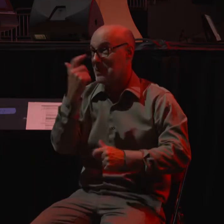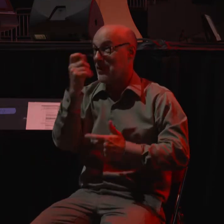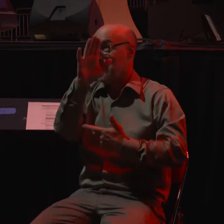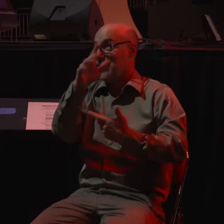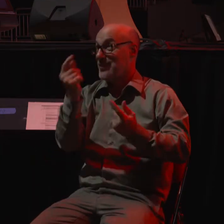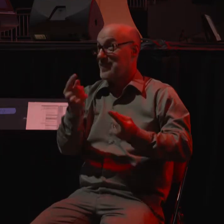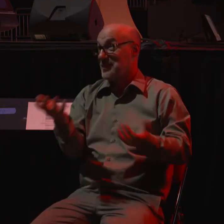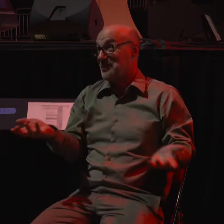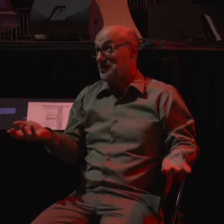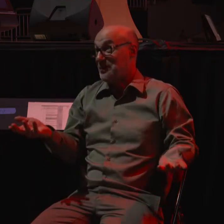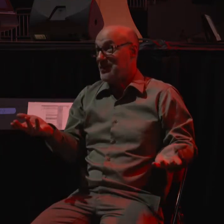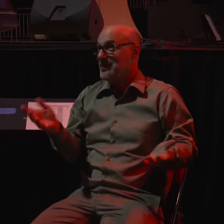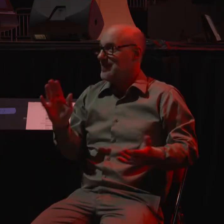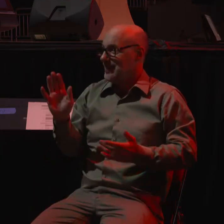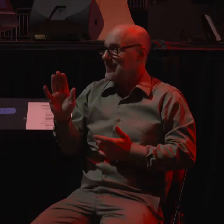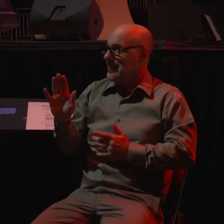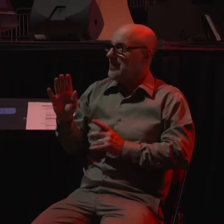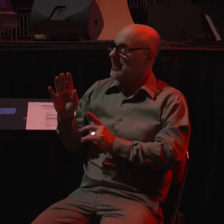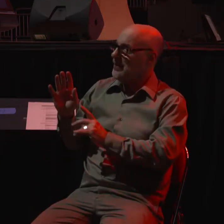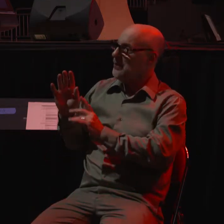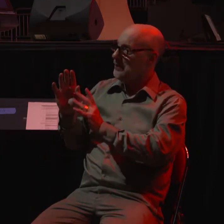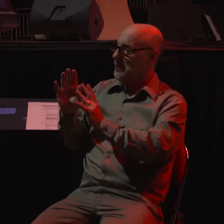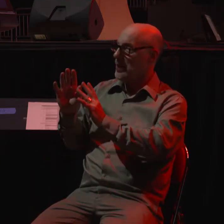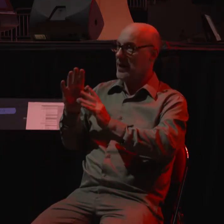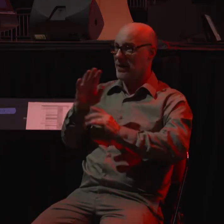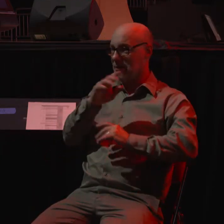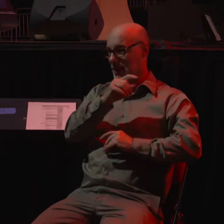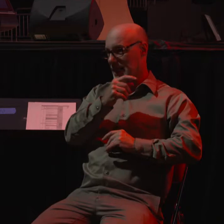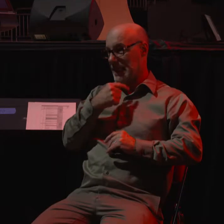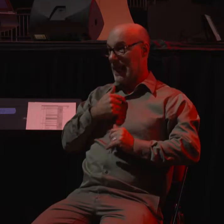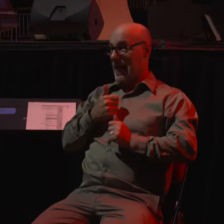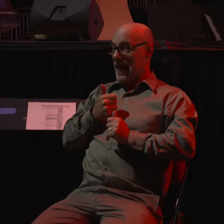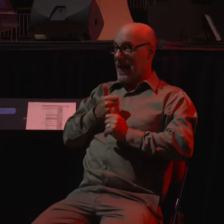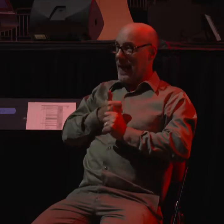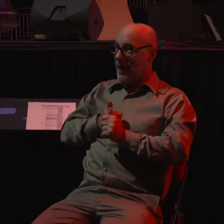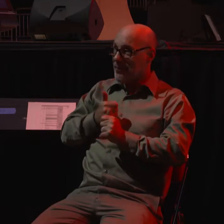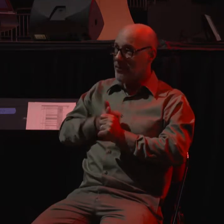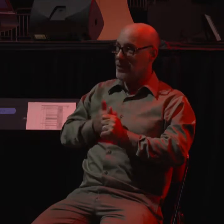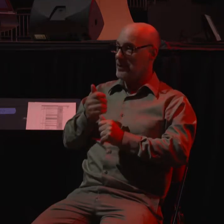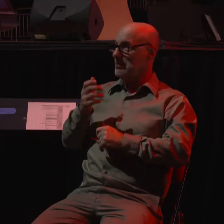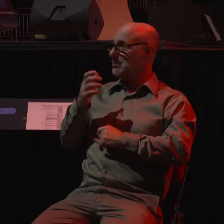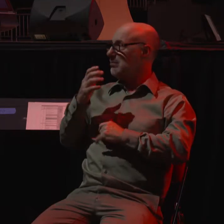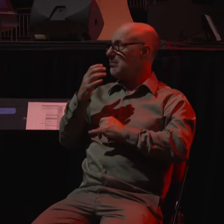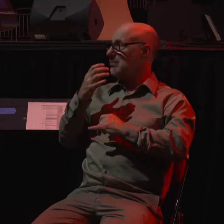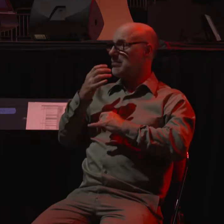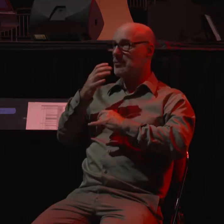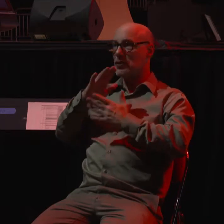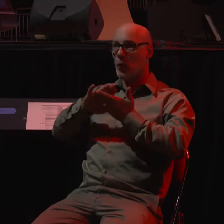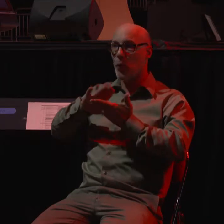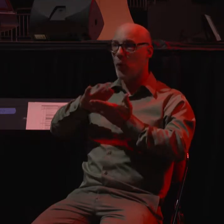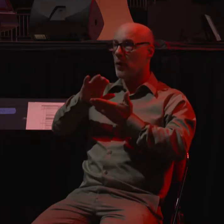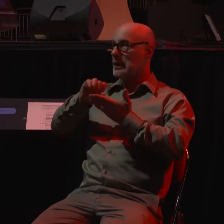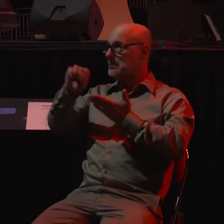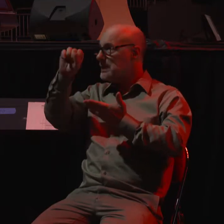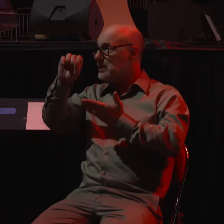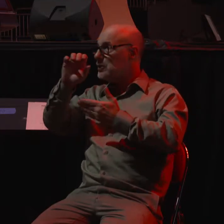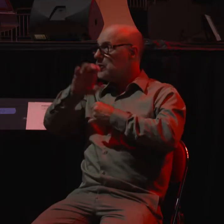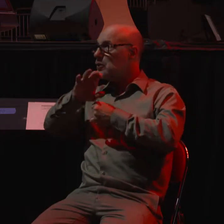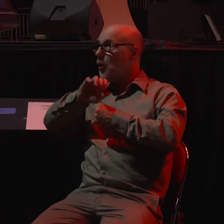in every educational institution I've been in, professors have said, hey, this is a good